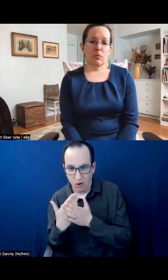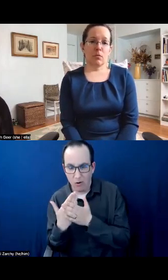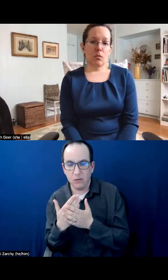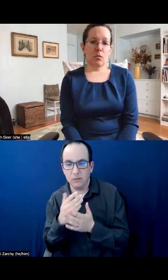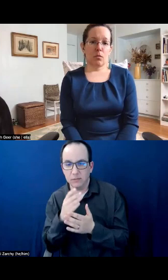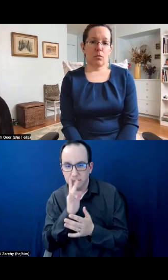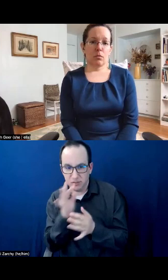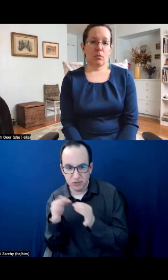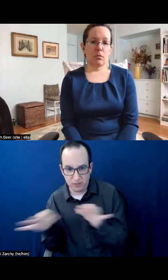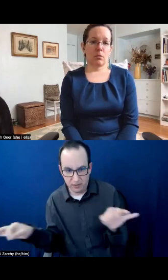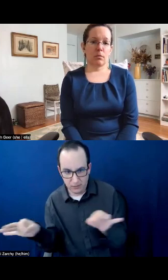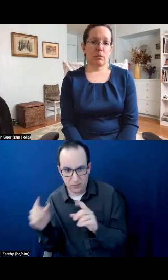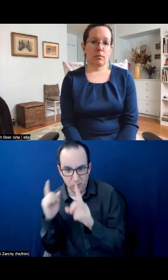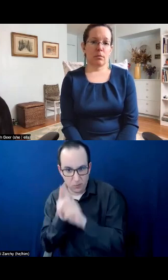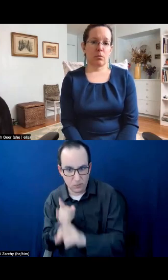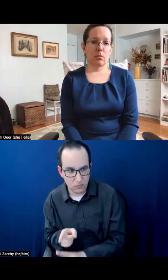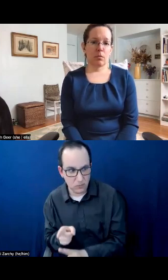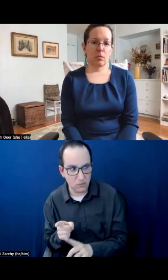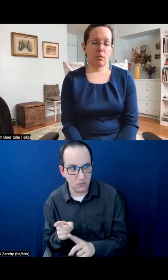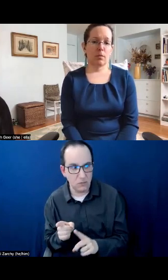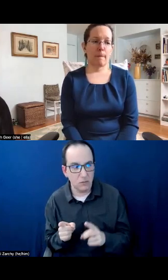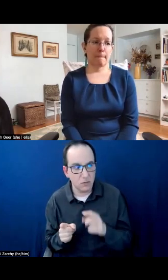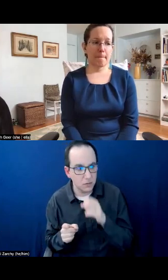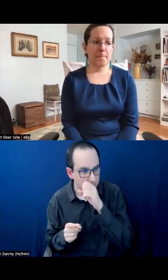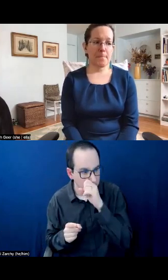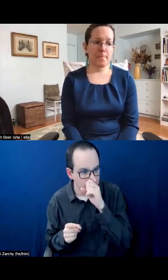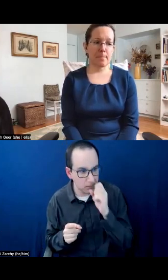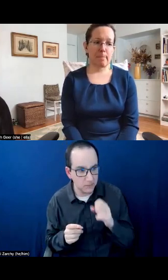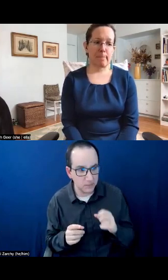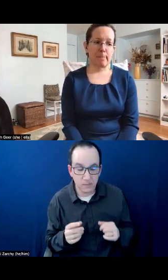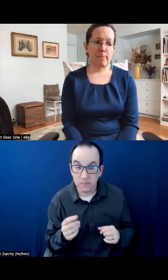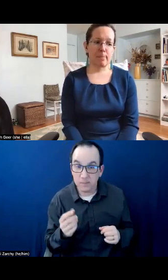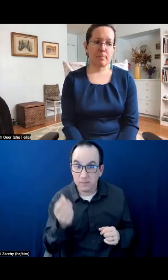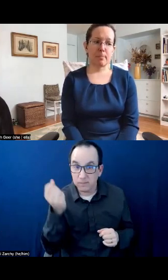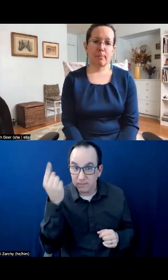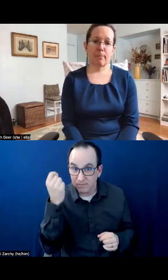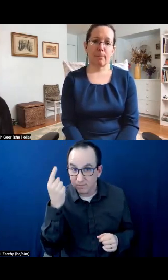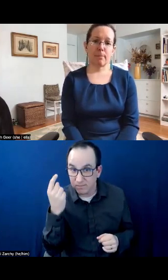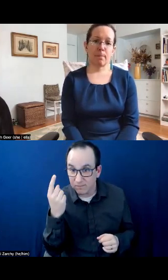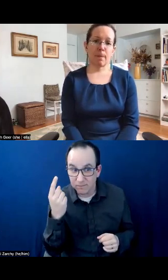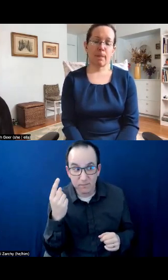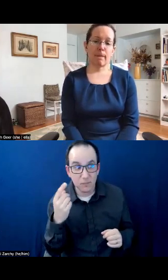SLP would take on all of the speech and language goals.